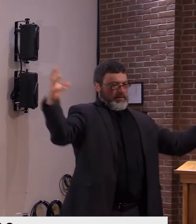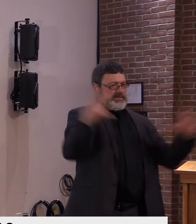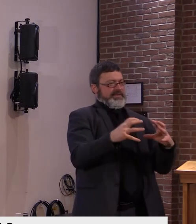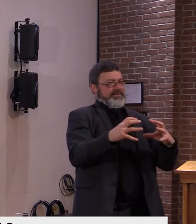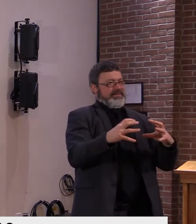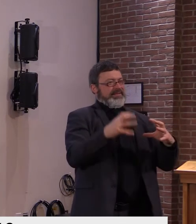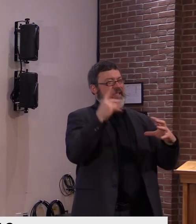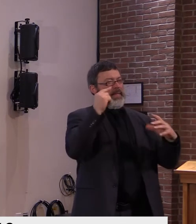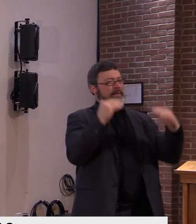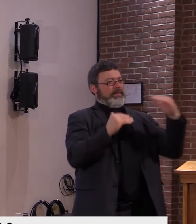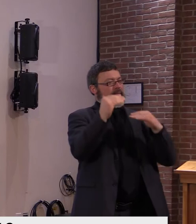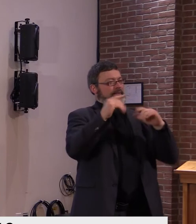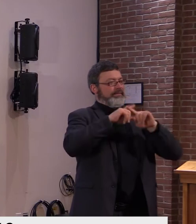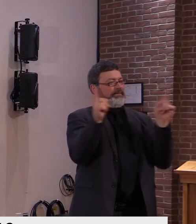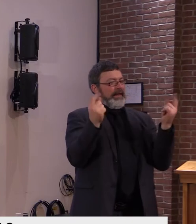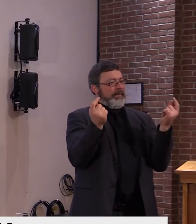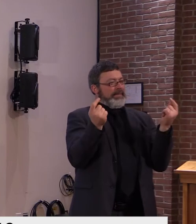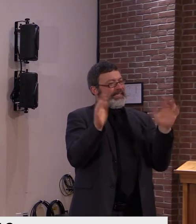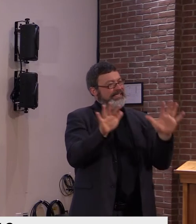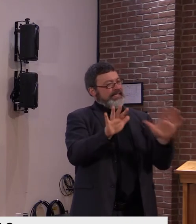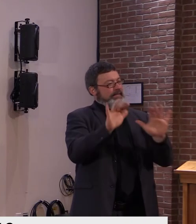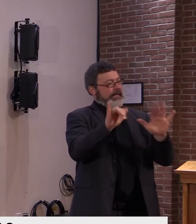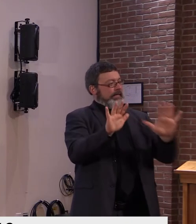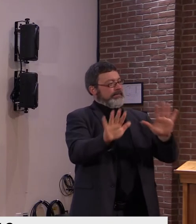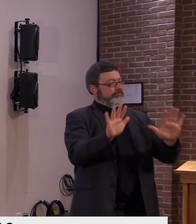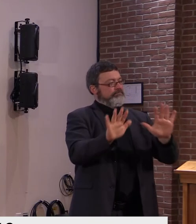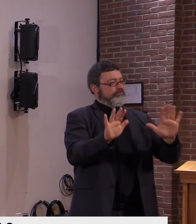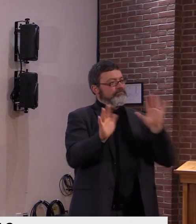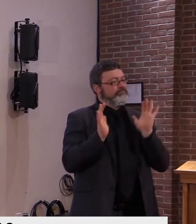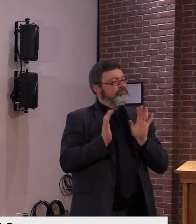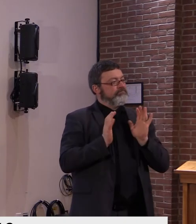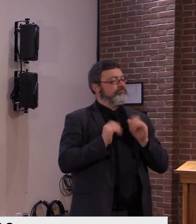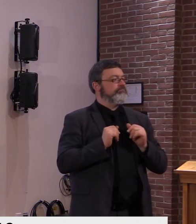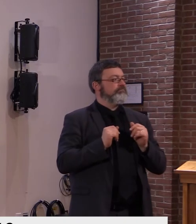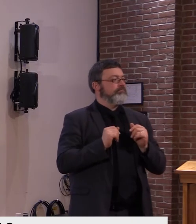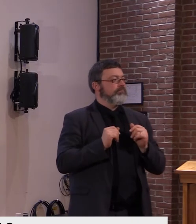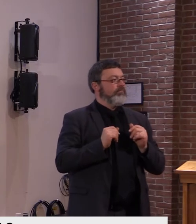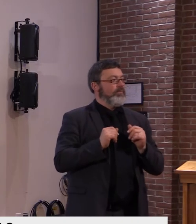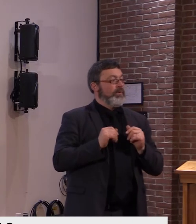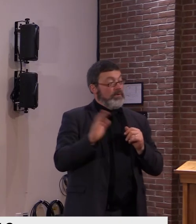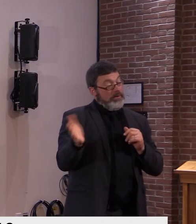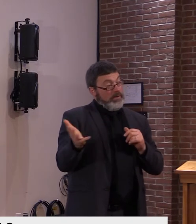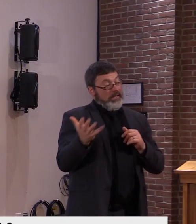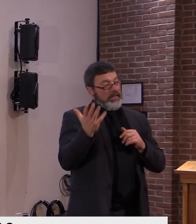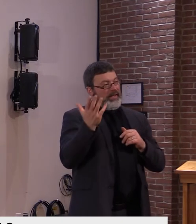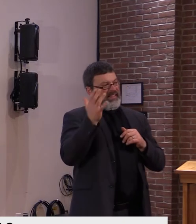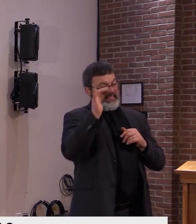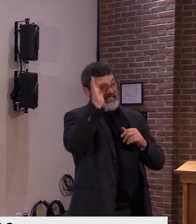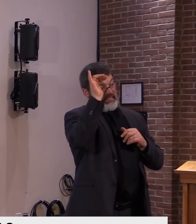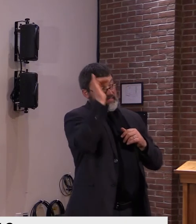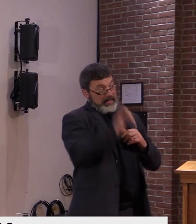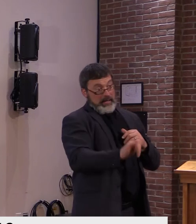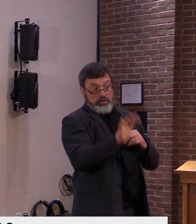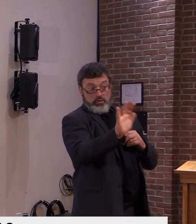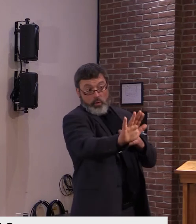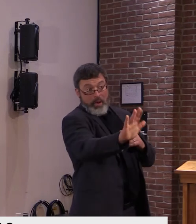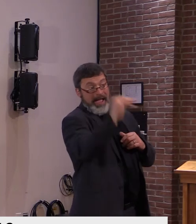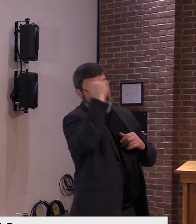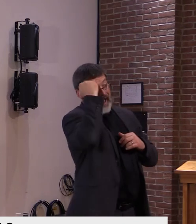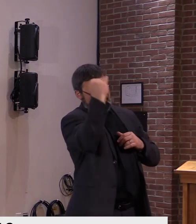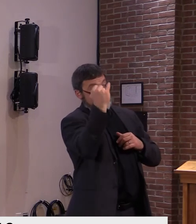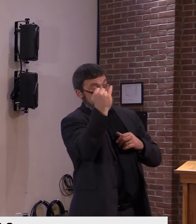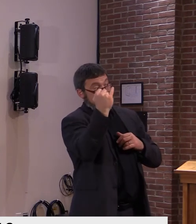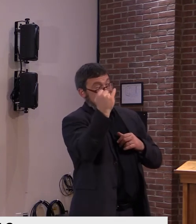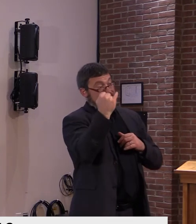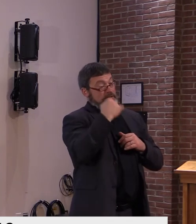recommendation, I really would have a Vermonter really evaluate closely the life they're leading and their ability,